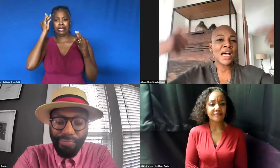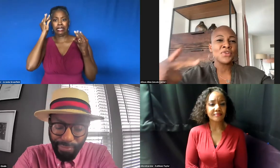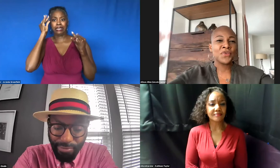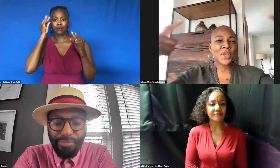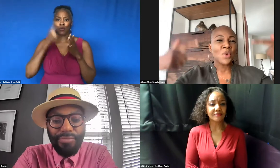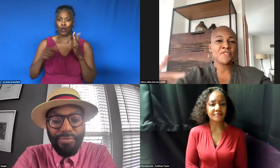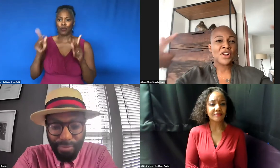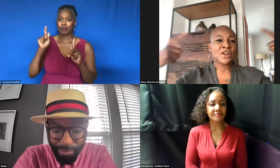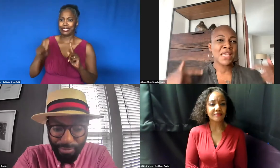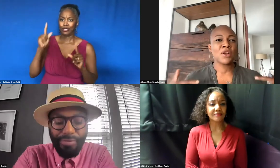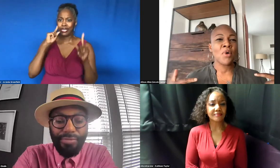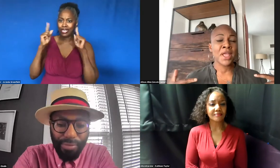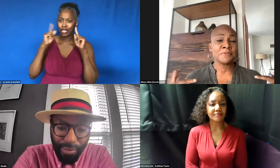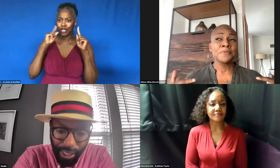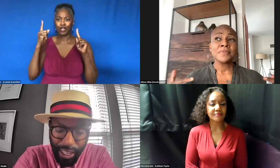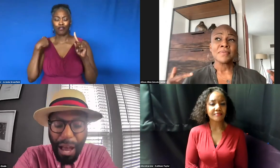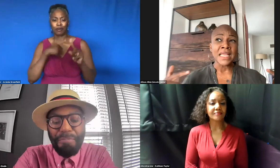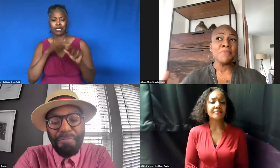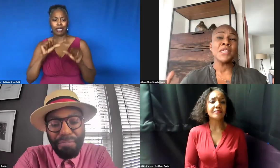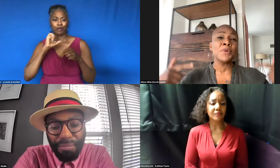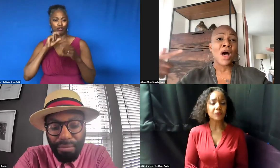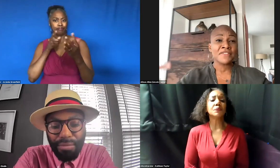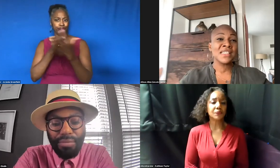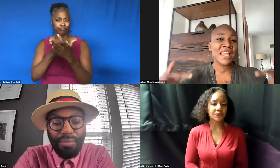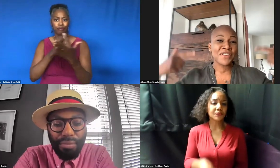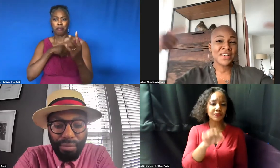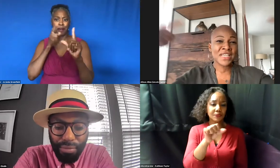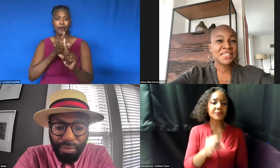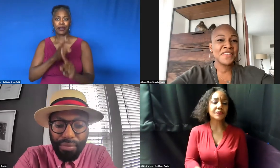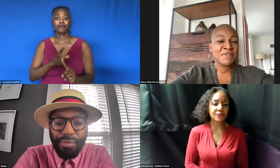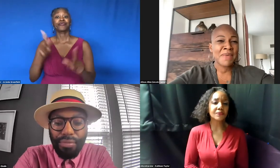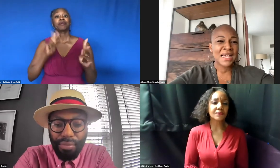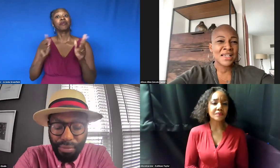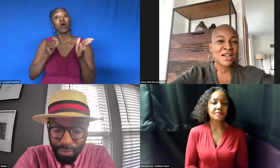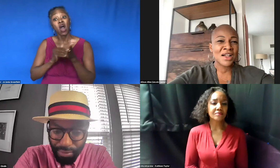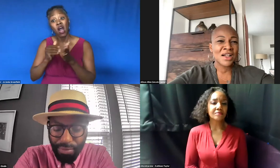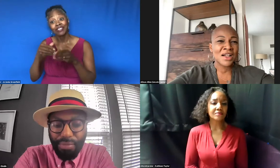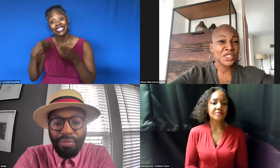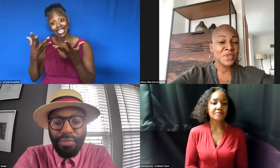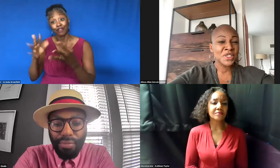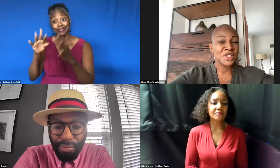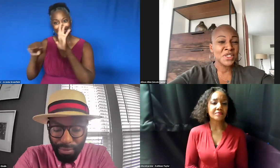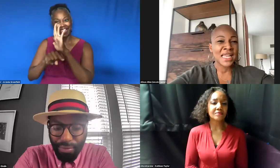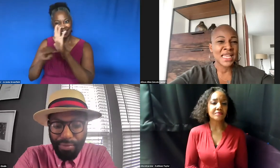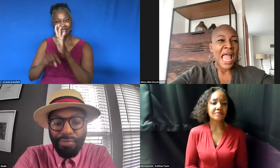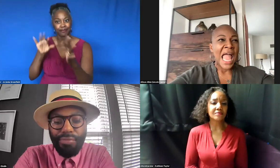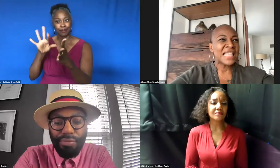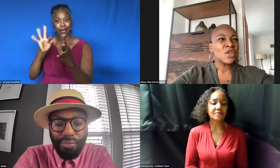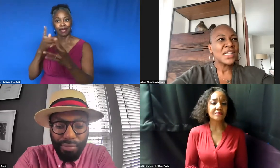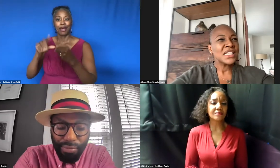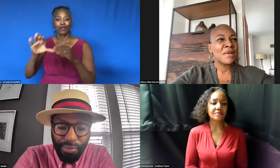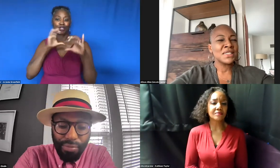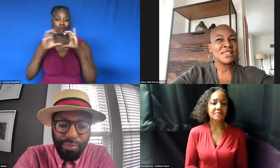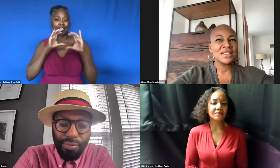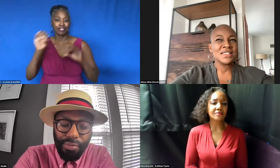hear in order for her to make her point. And people often gave her negative feedback around the way she was communicating. And